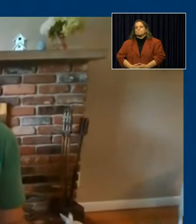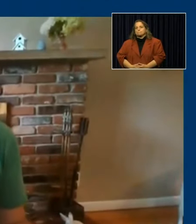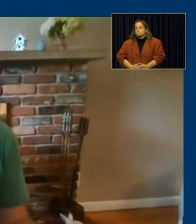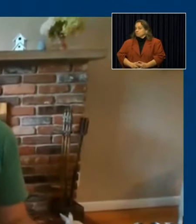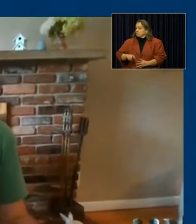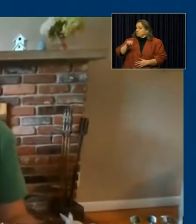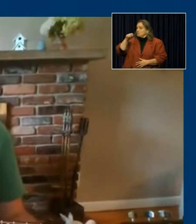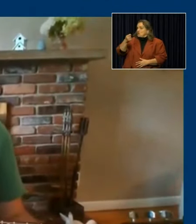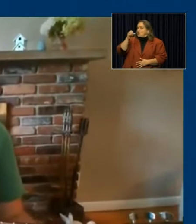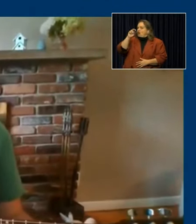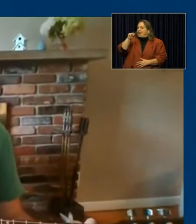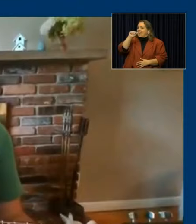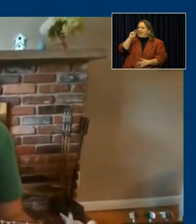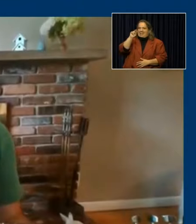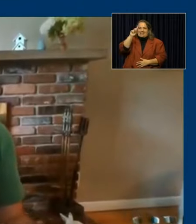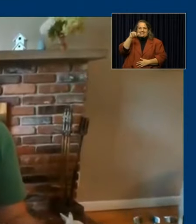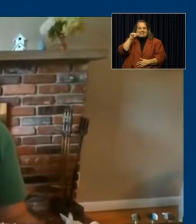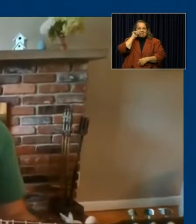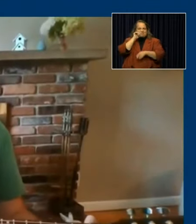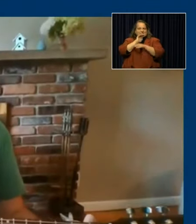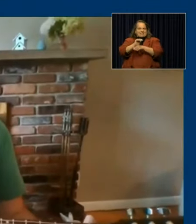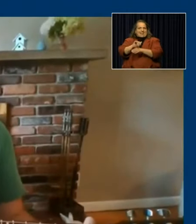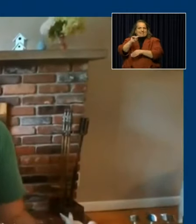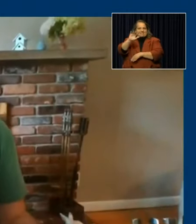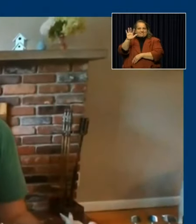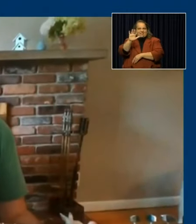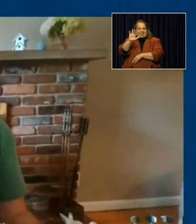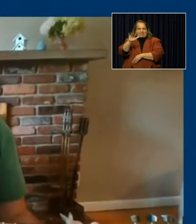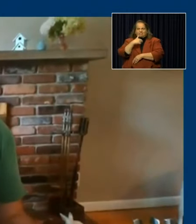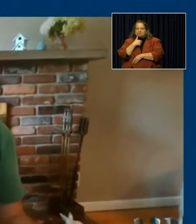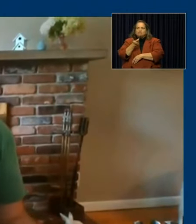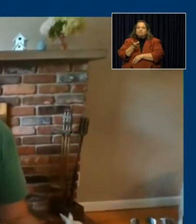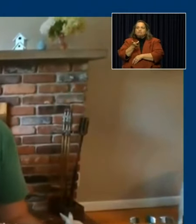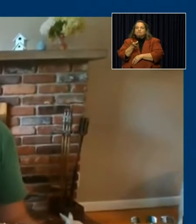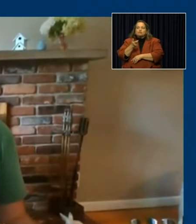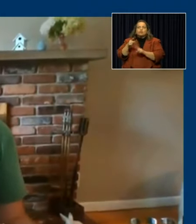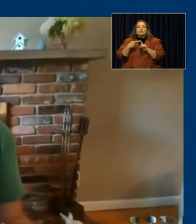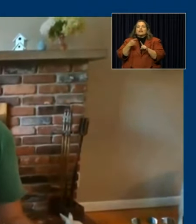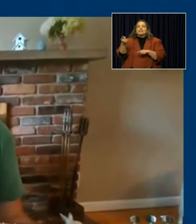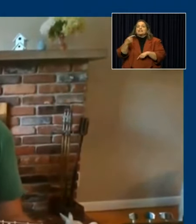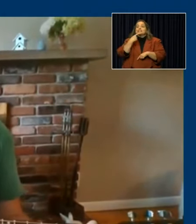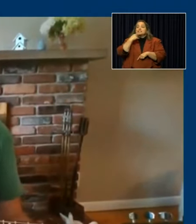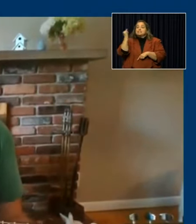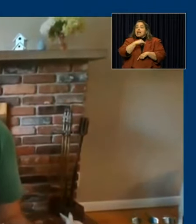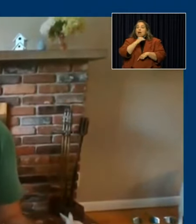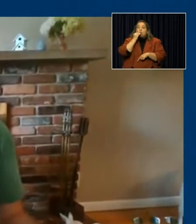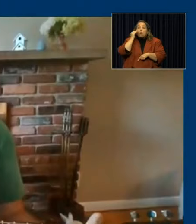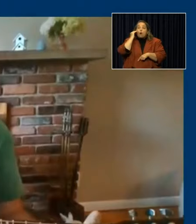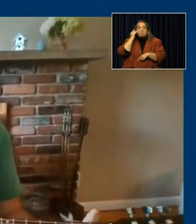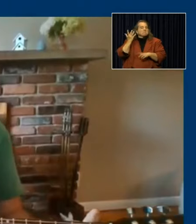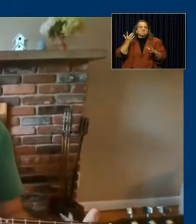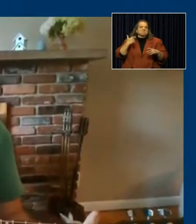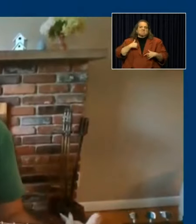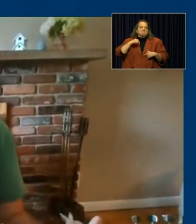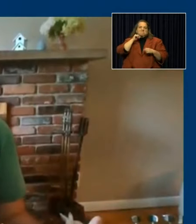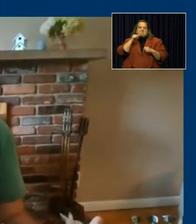Turn on Andy every night at 5. When he says stay at home, well, I don't